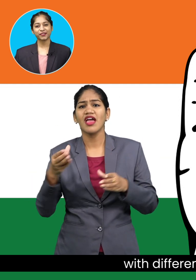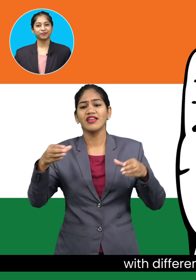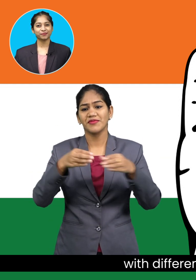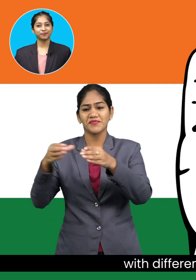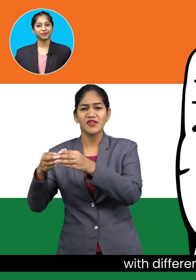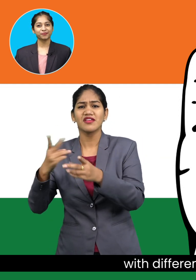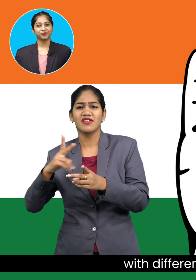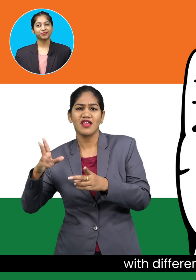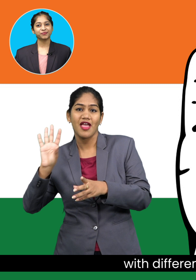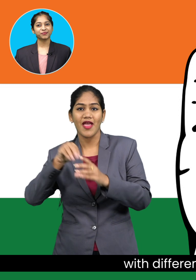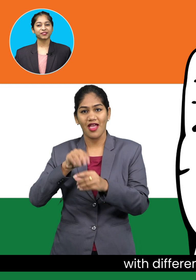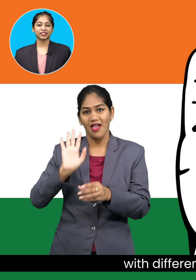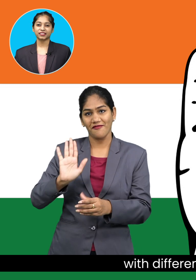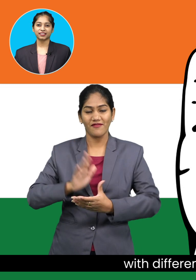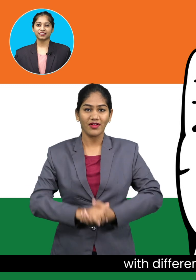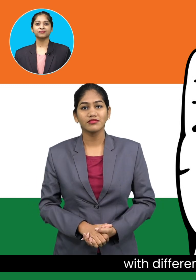communities.